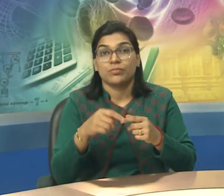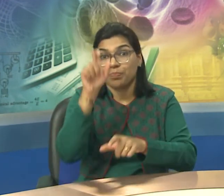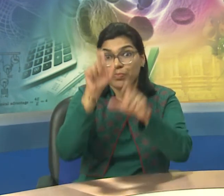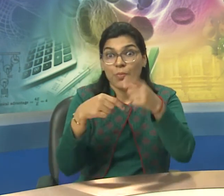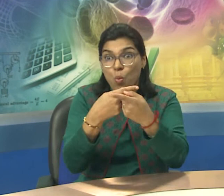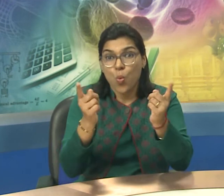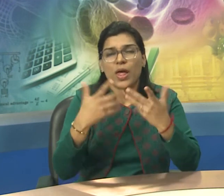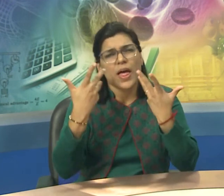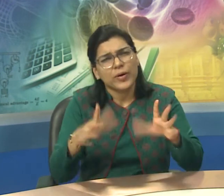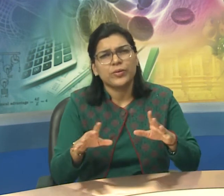between